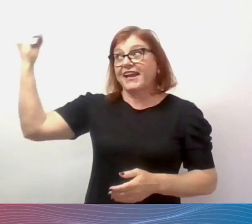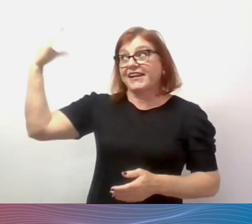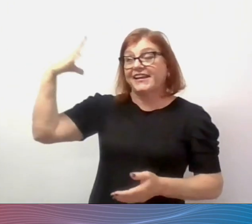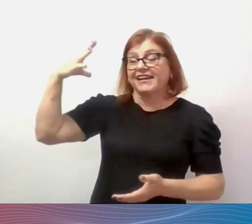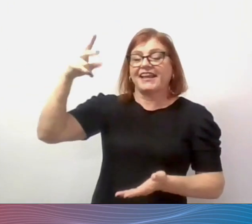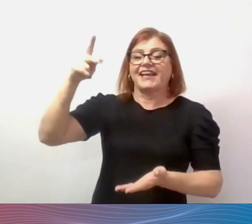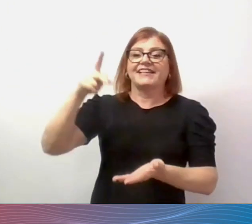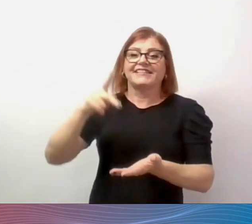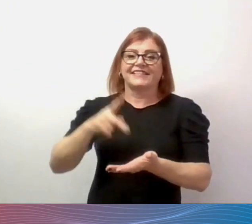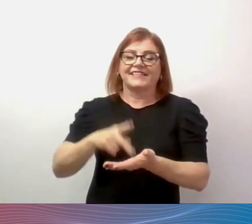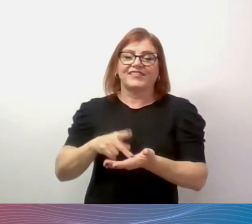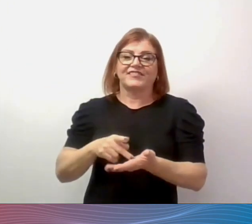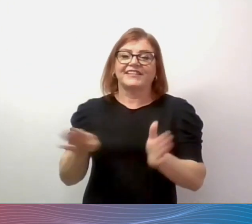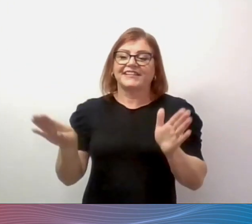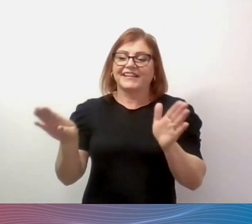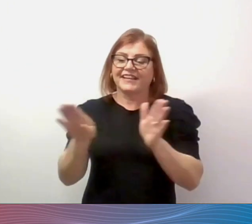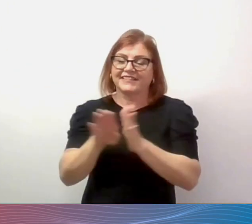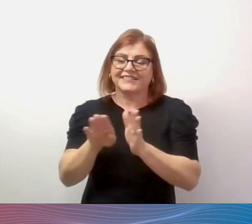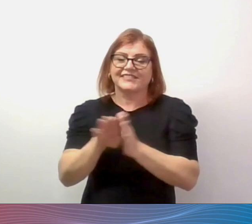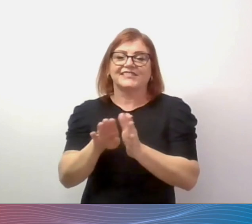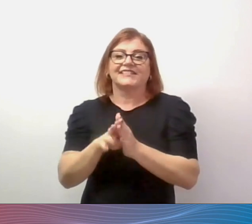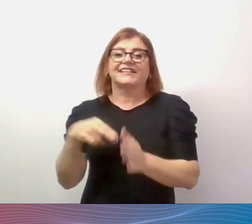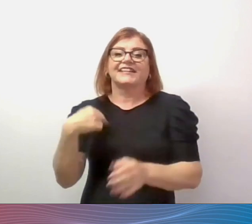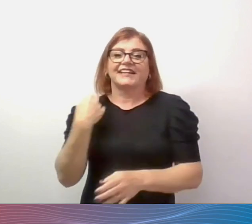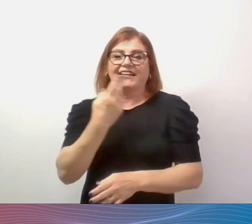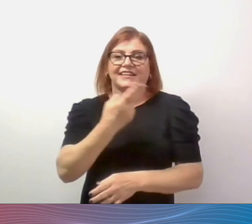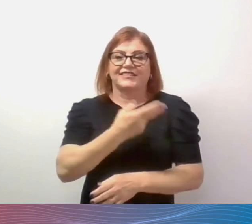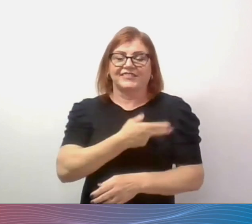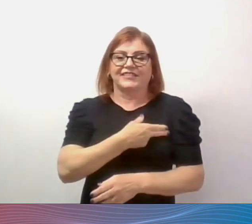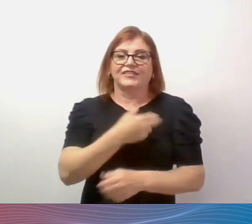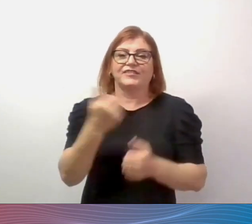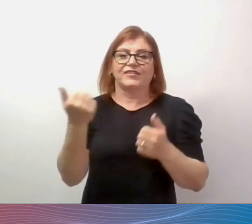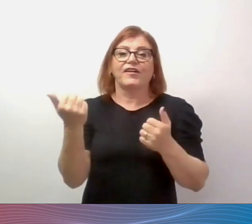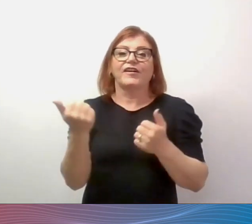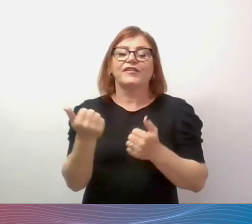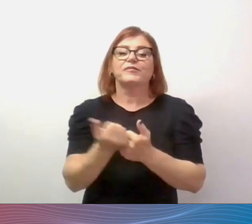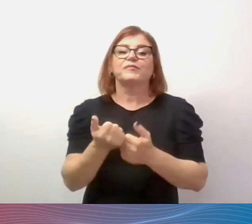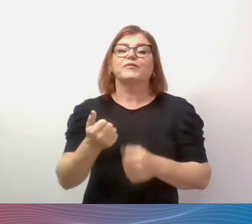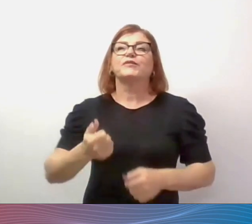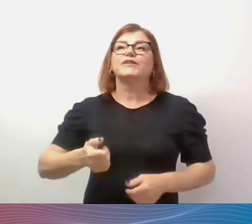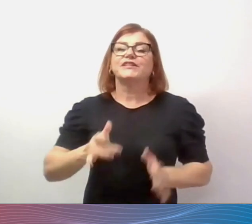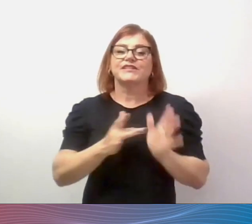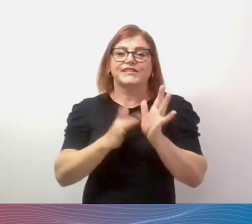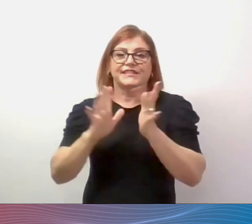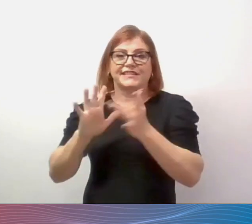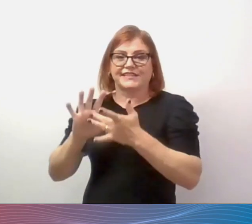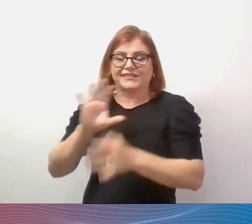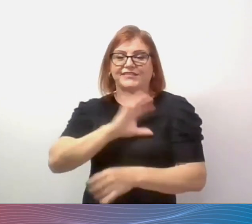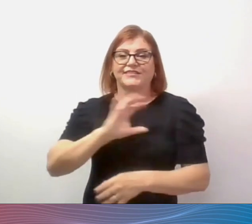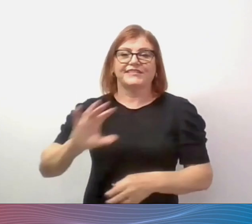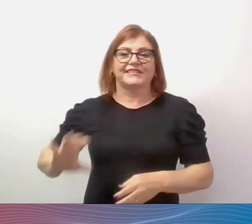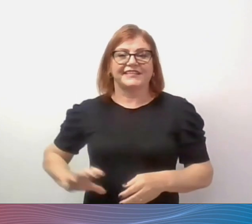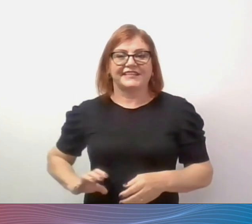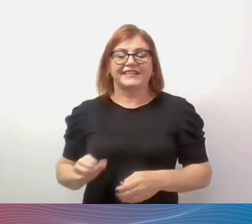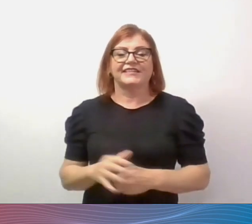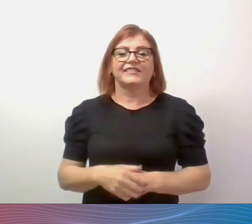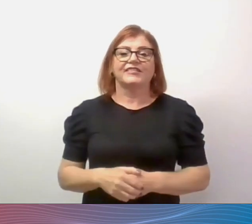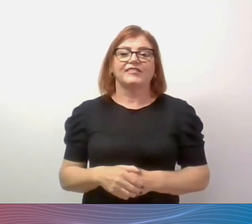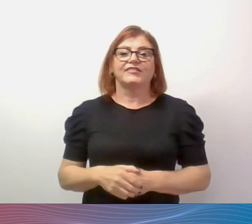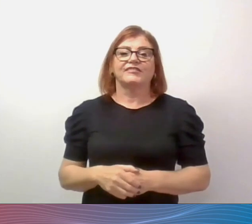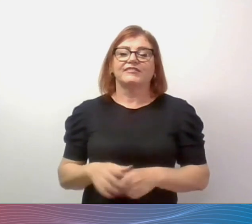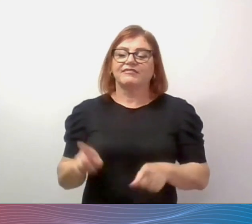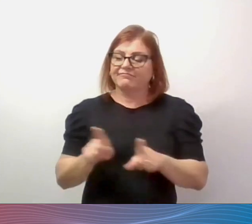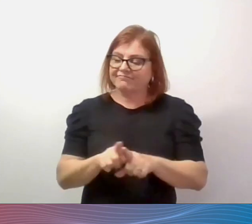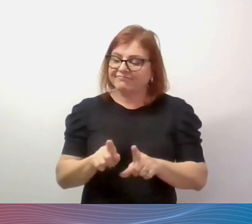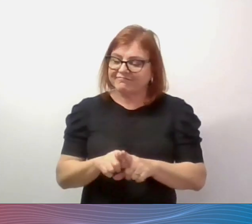de Jesus Cristo. So we read in John 1:17 that grace and truth came through Jesus Christ. E também nós lemos em Efésios